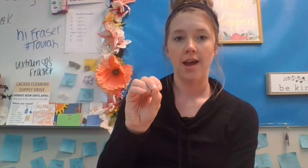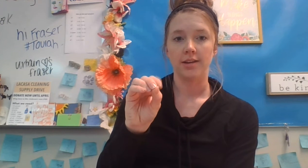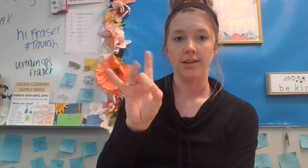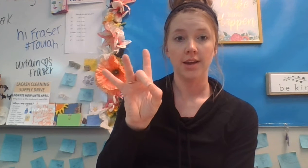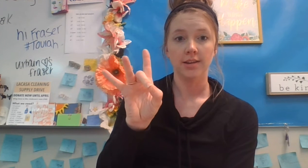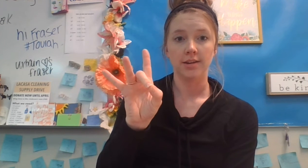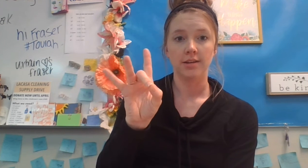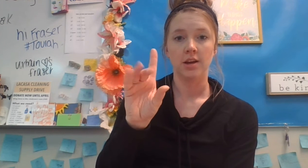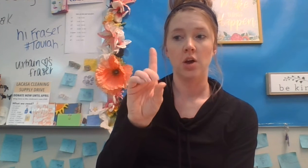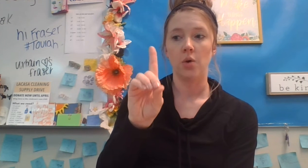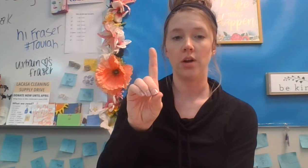108,